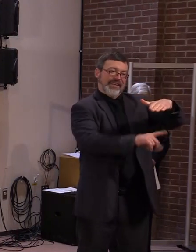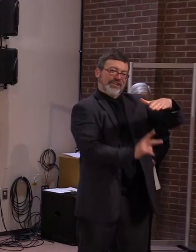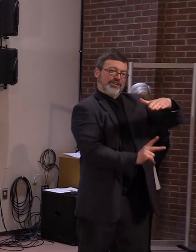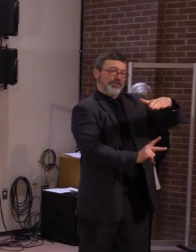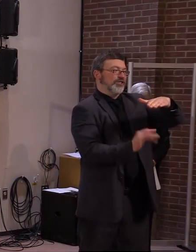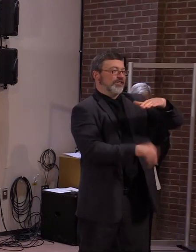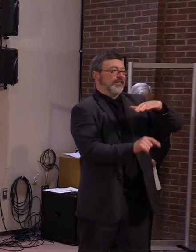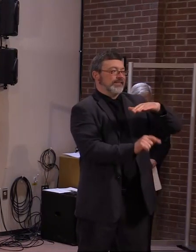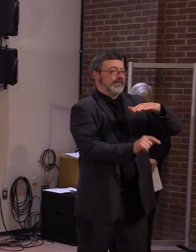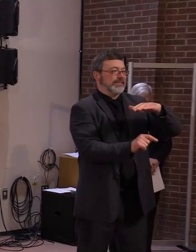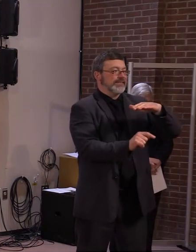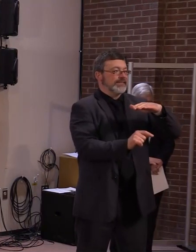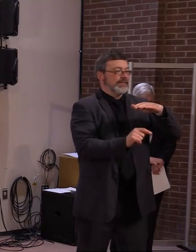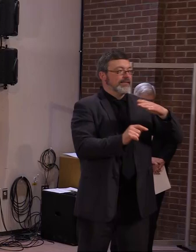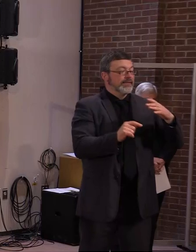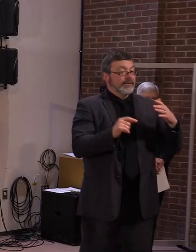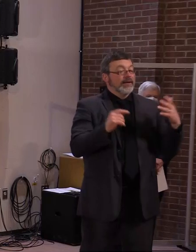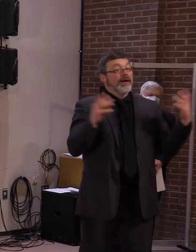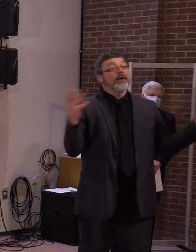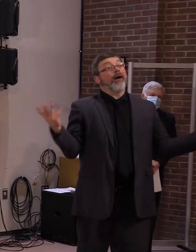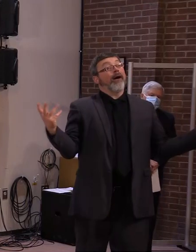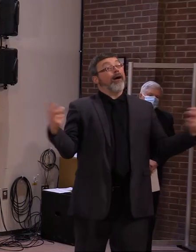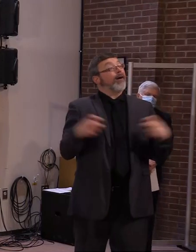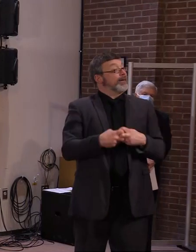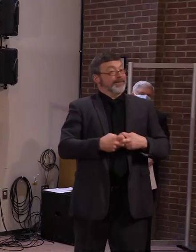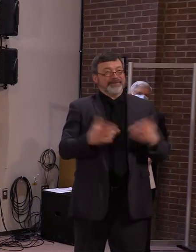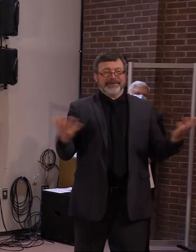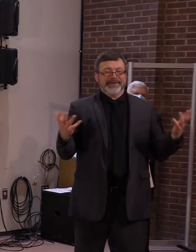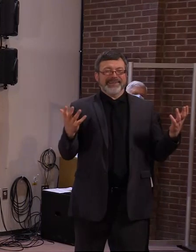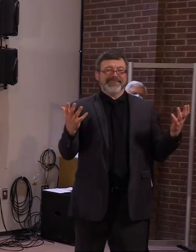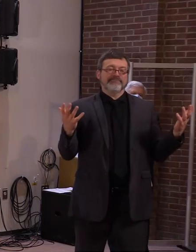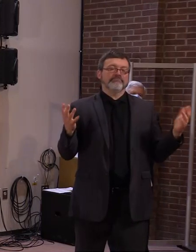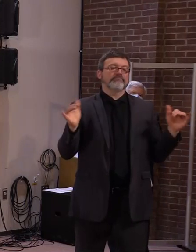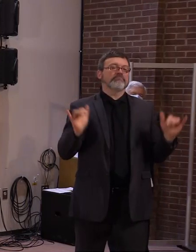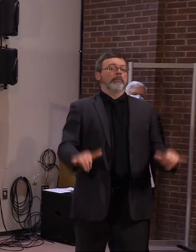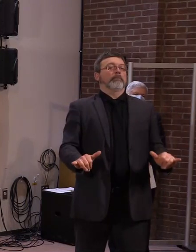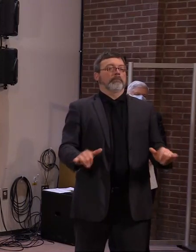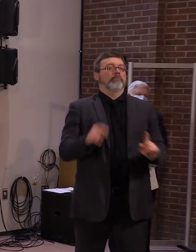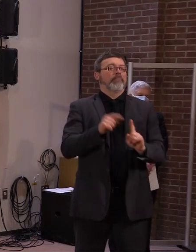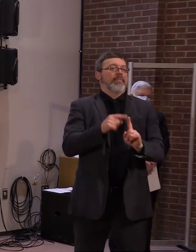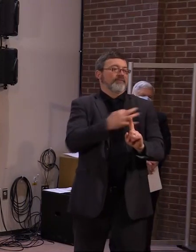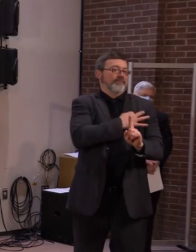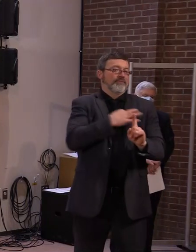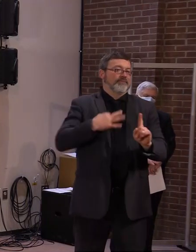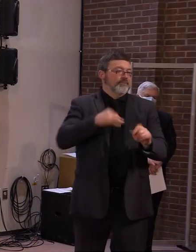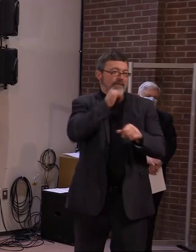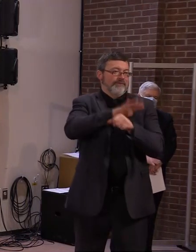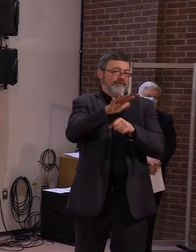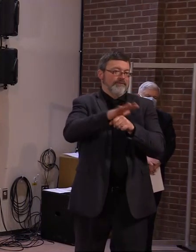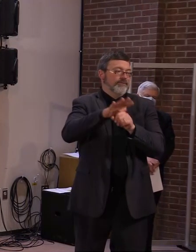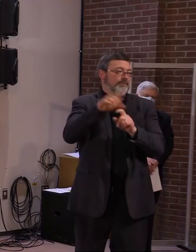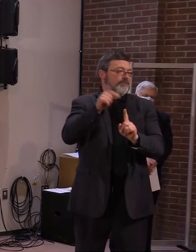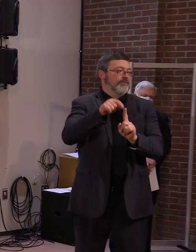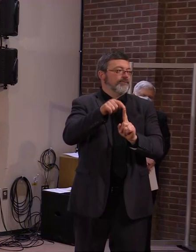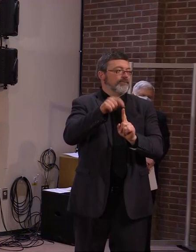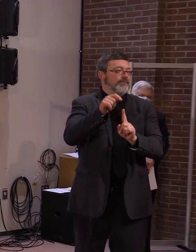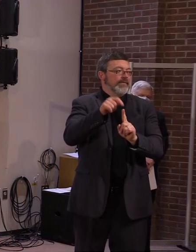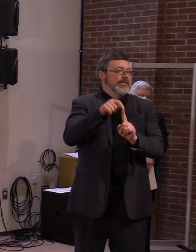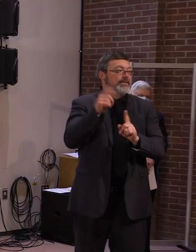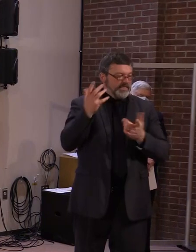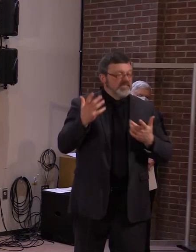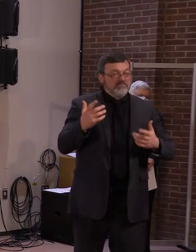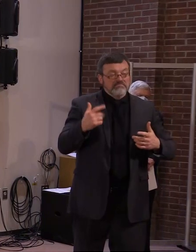To that end, I organized a task force to examine education workforce issues, and that task force is comprised of all the representatives of the